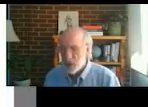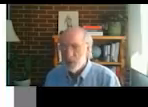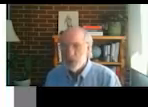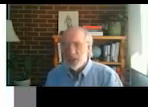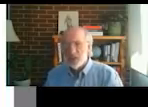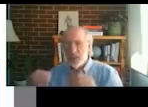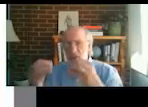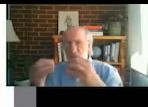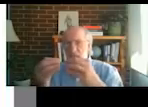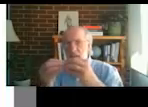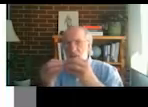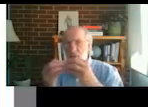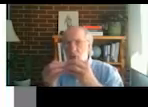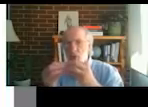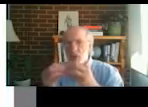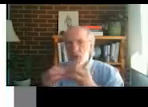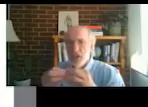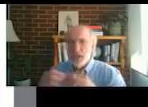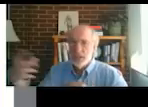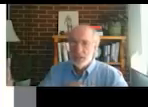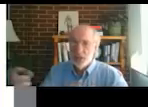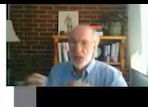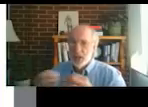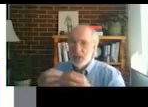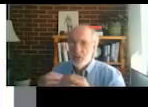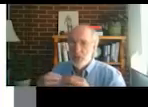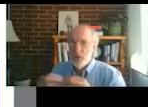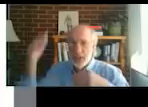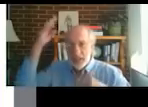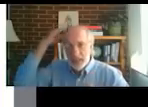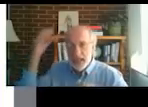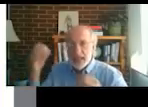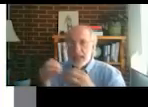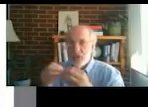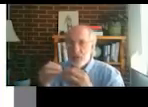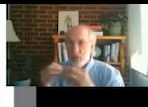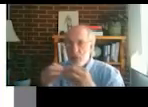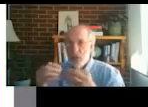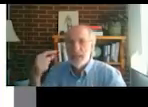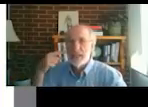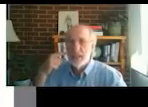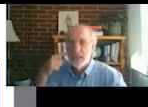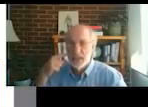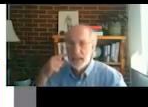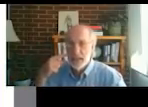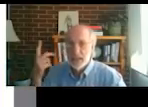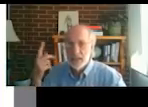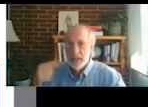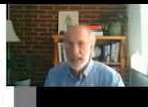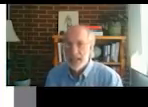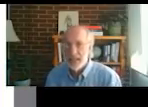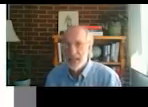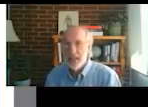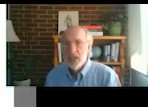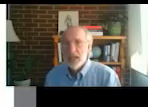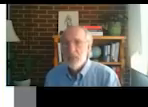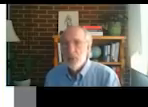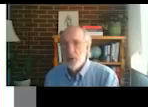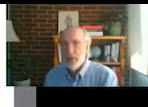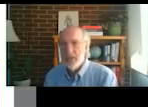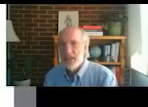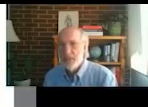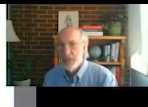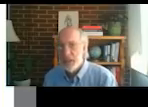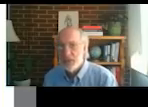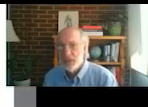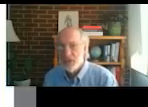quickly acquire more because they learn, I do more, I get the ball, I do more, I get the hat, I do more, I get the candy. And